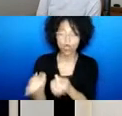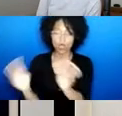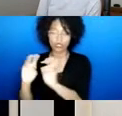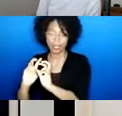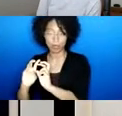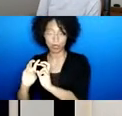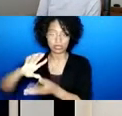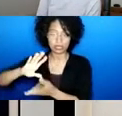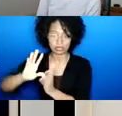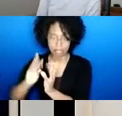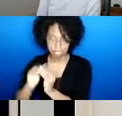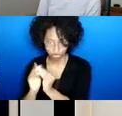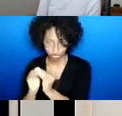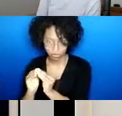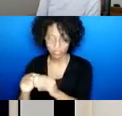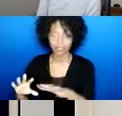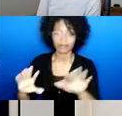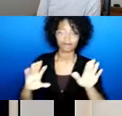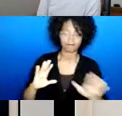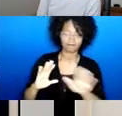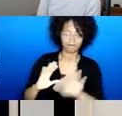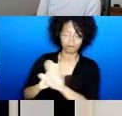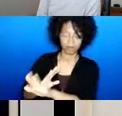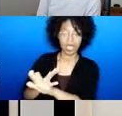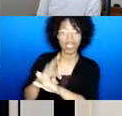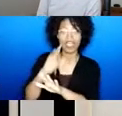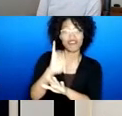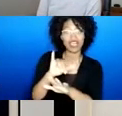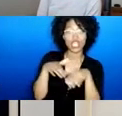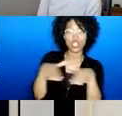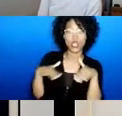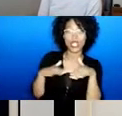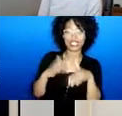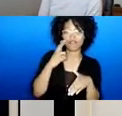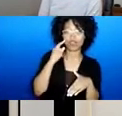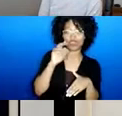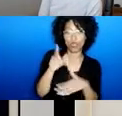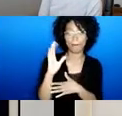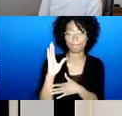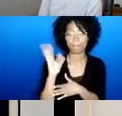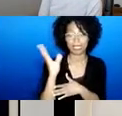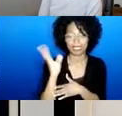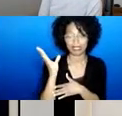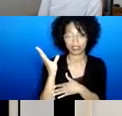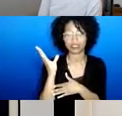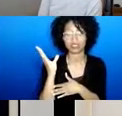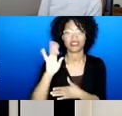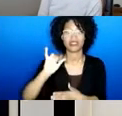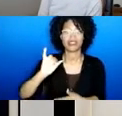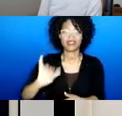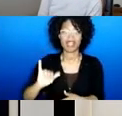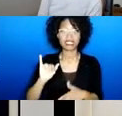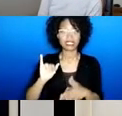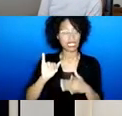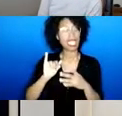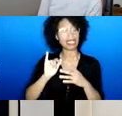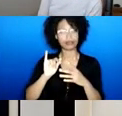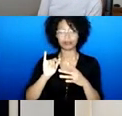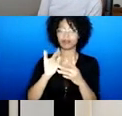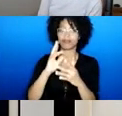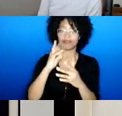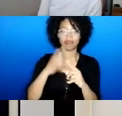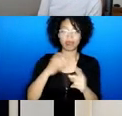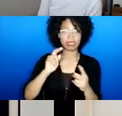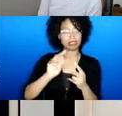sessions. It is a location for your presentation and a dynamic web-based product. You